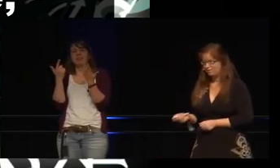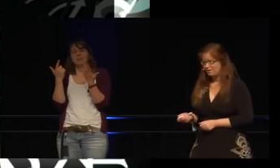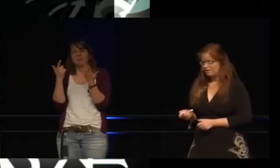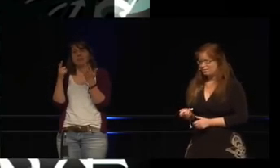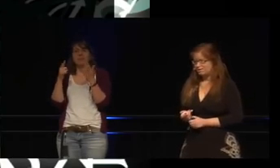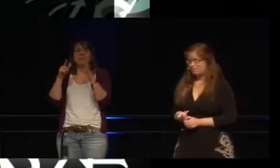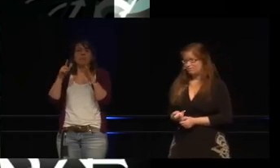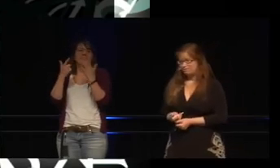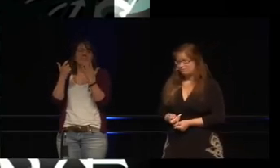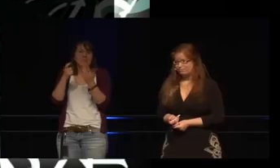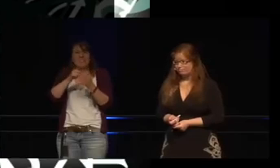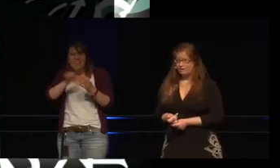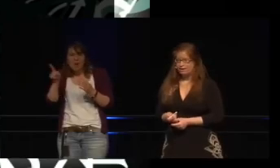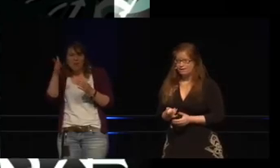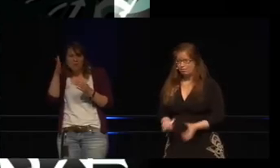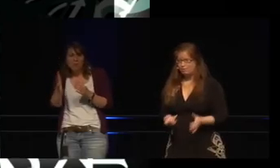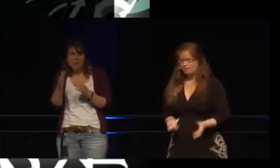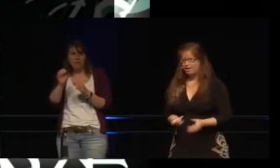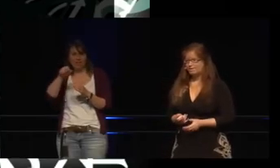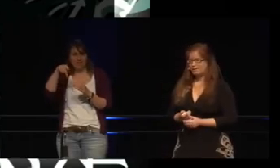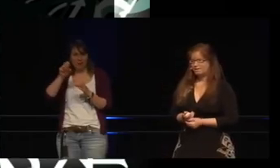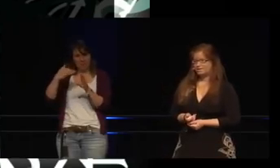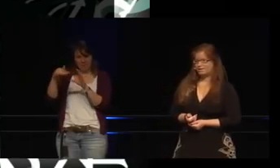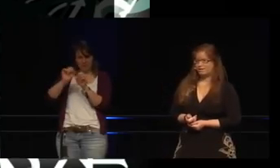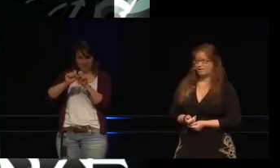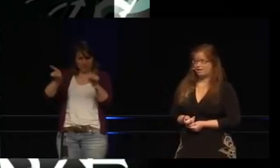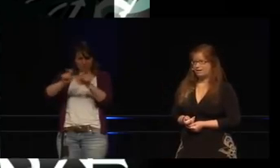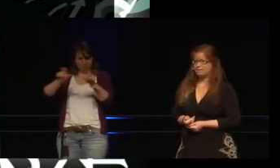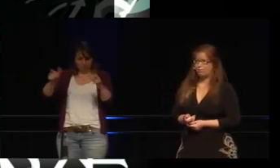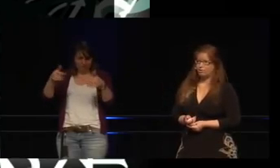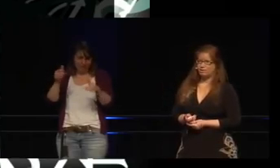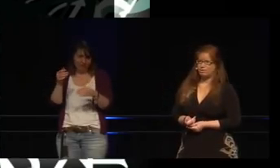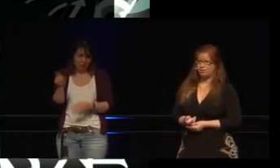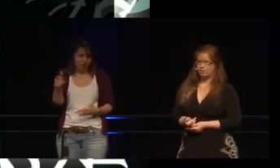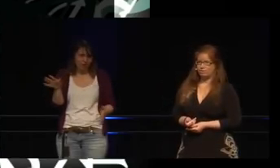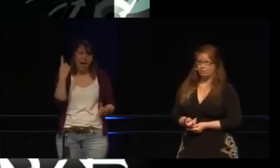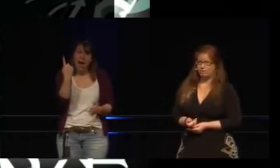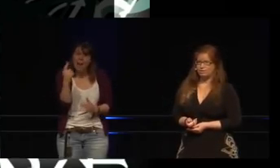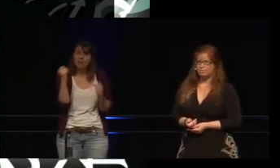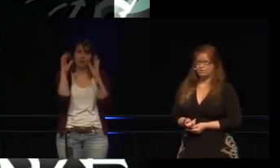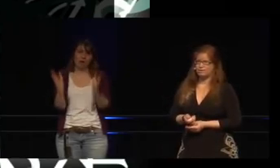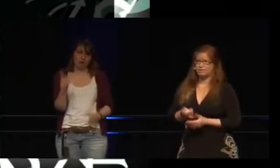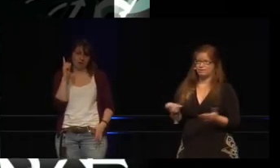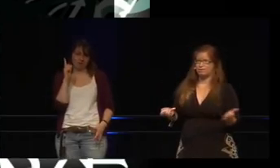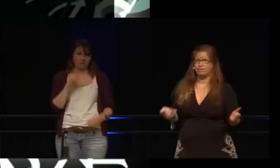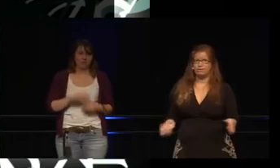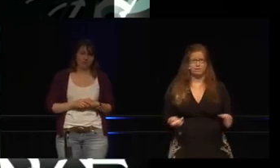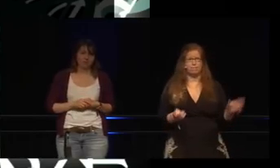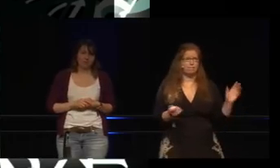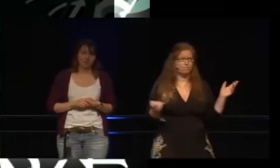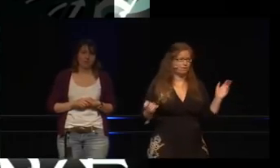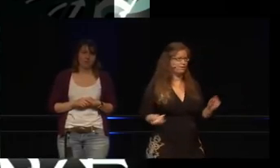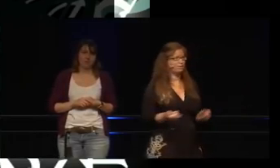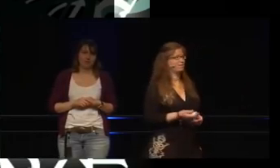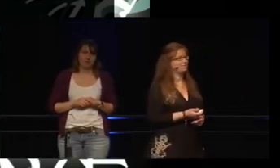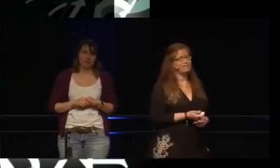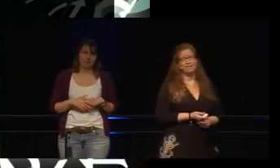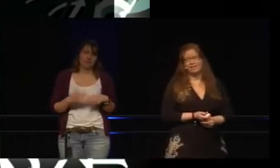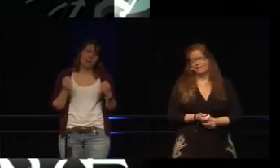So, and the botnet that has a botnet owner, of course, because it's not only a zombie